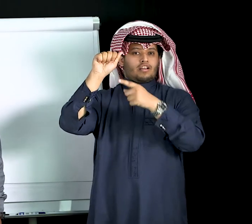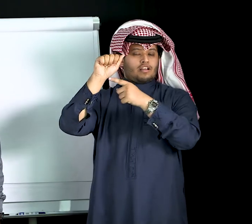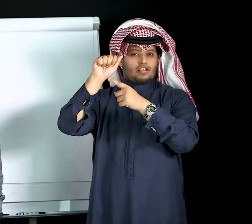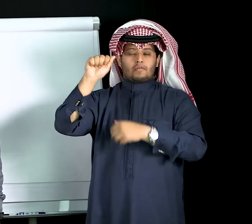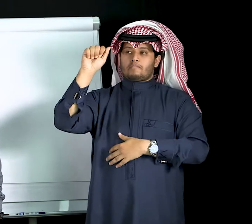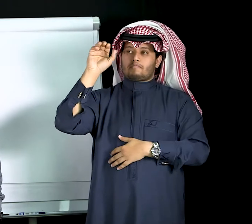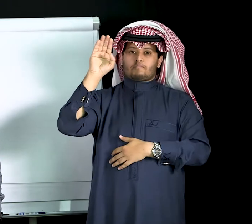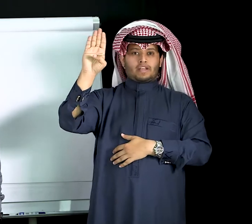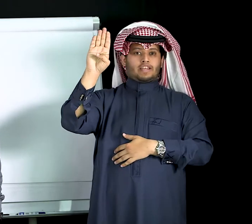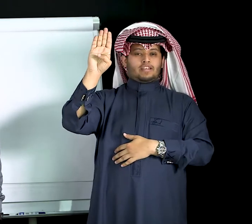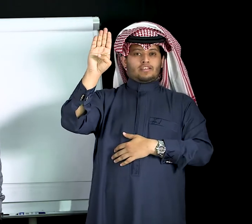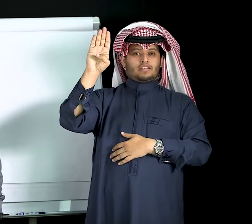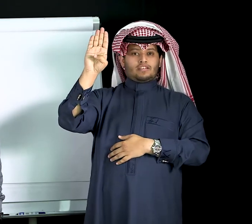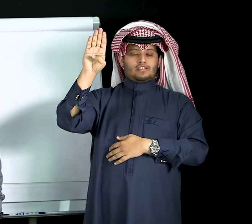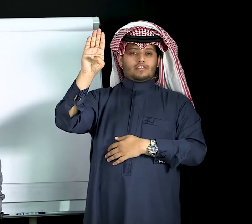B,